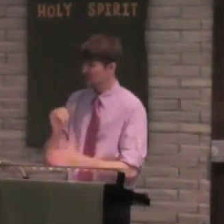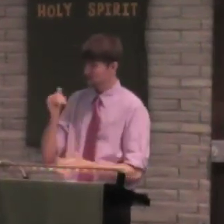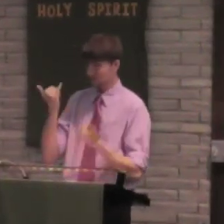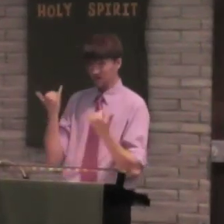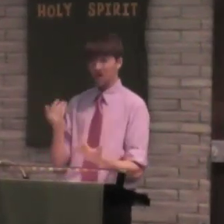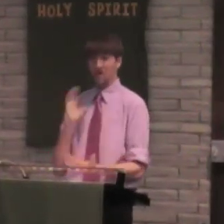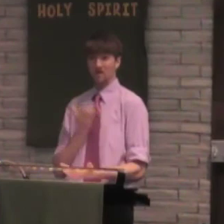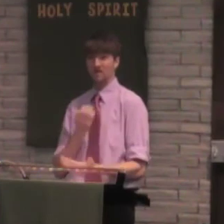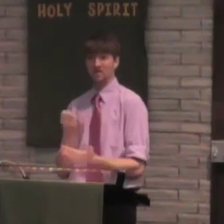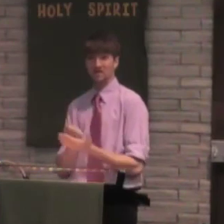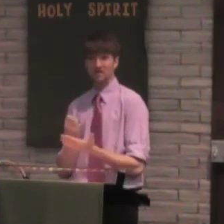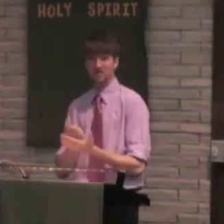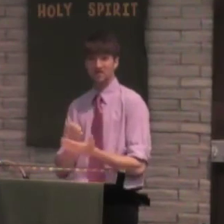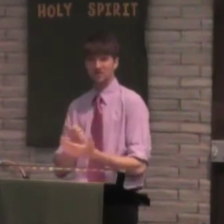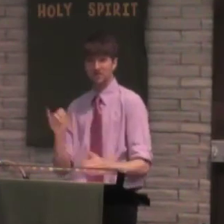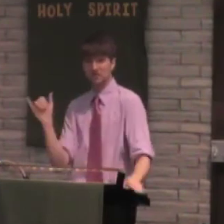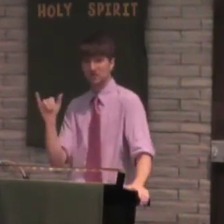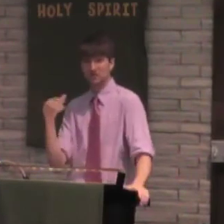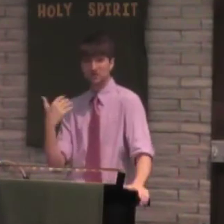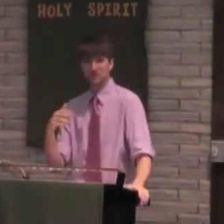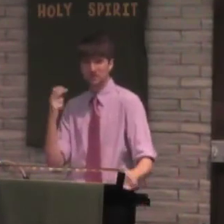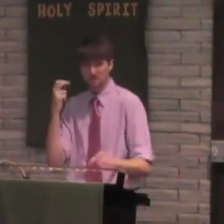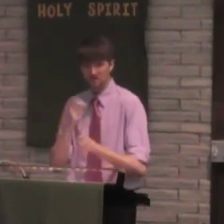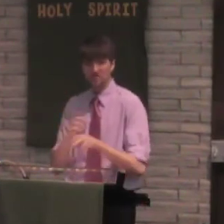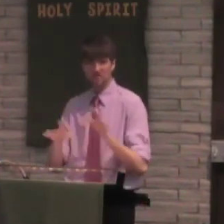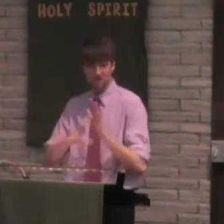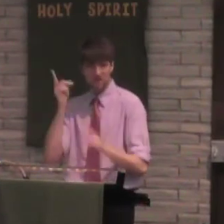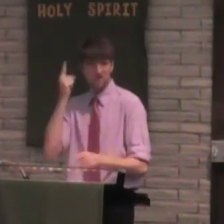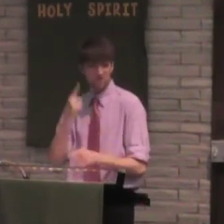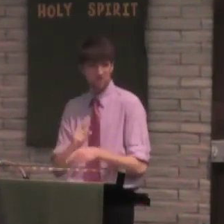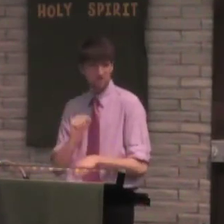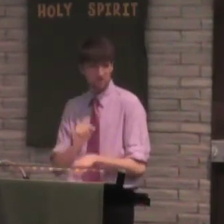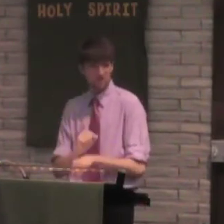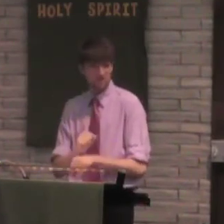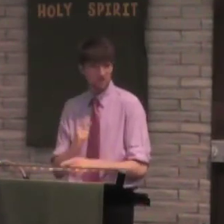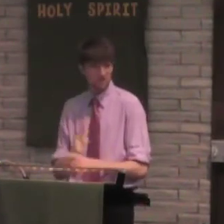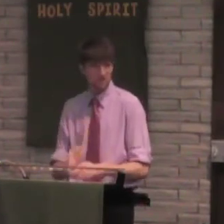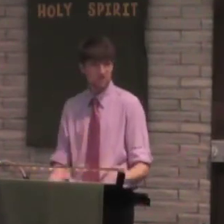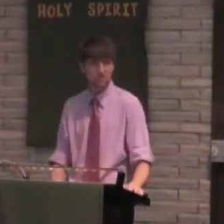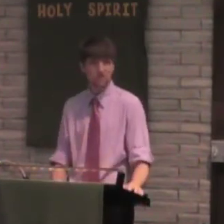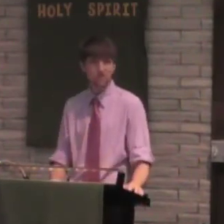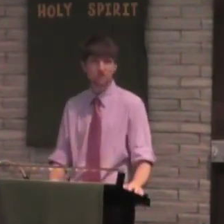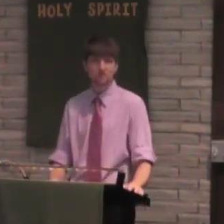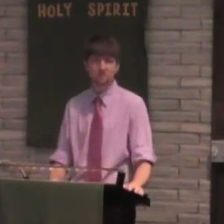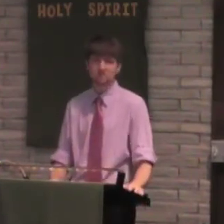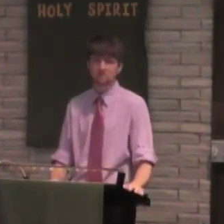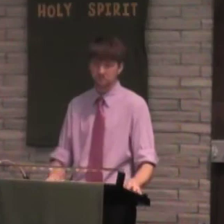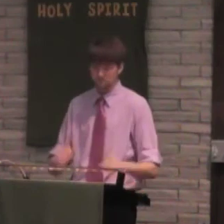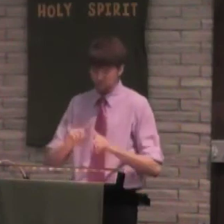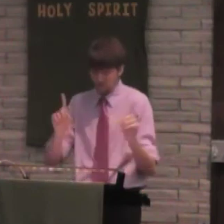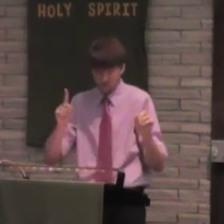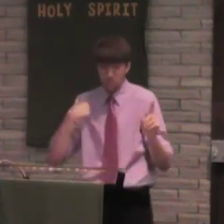Sometimes it seems impossible, especially now with our economy. It's hard to find the right job.